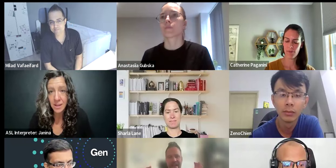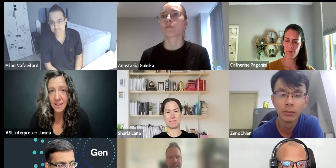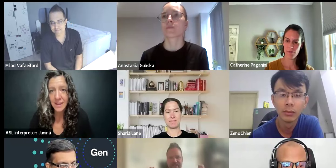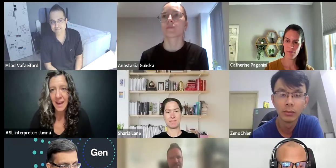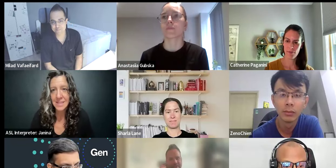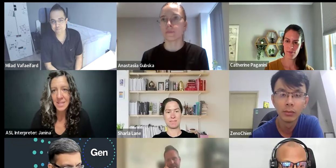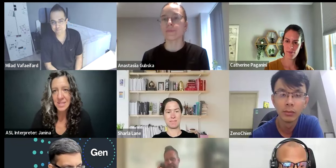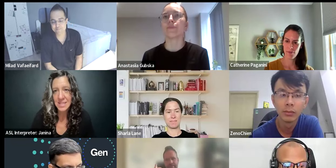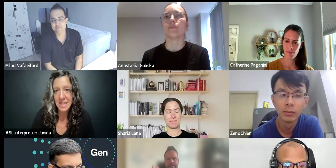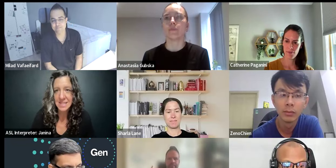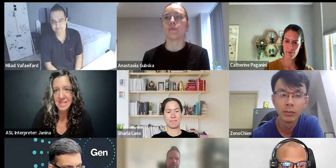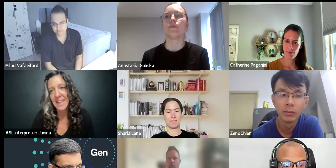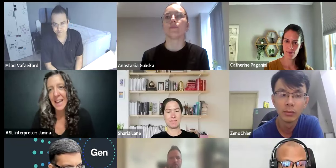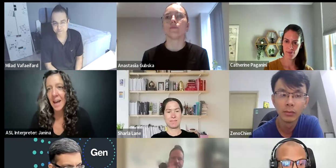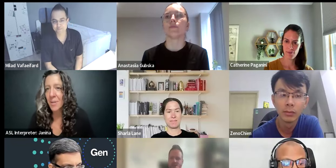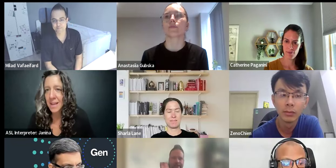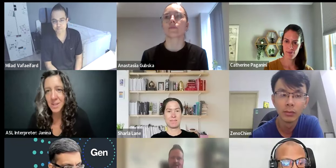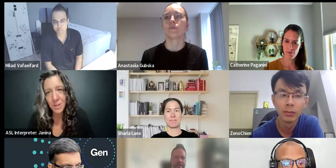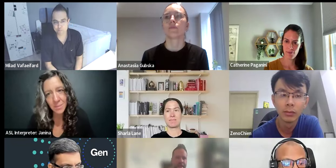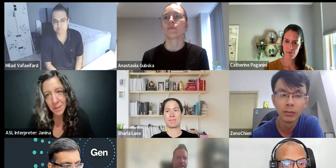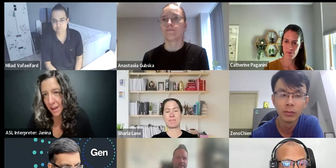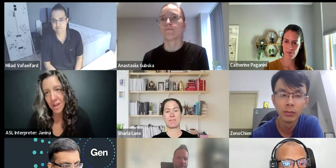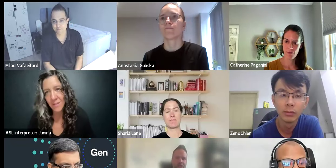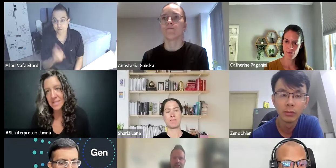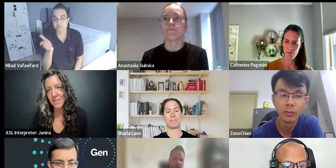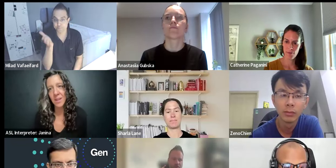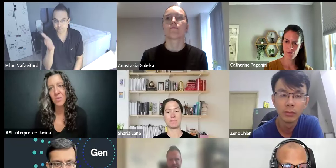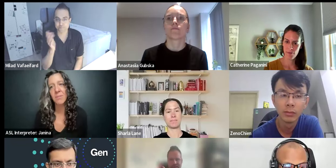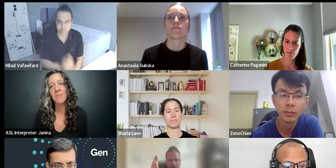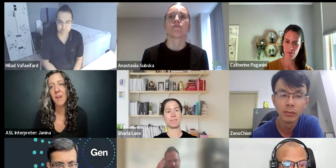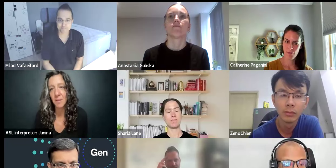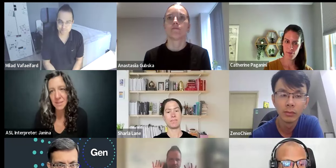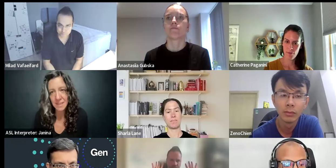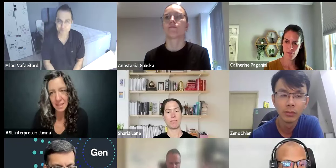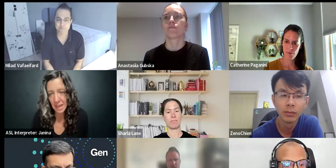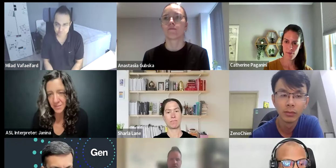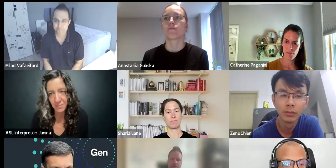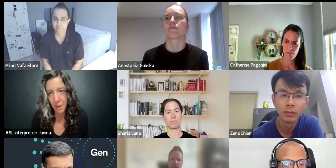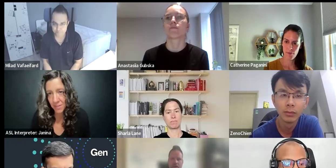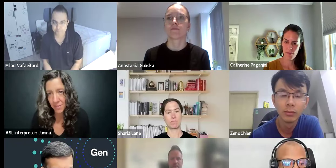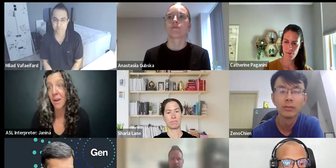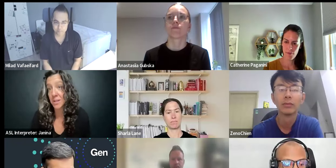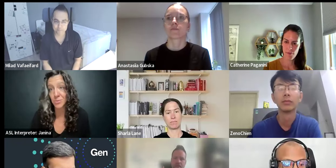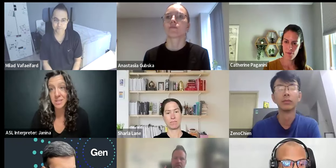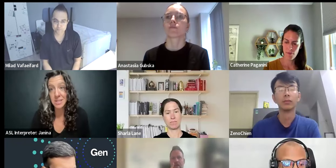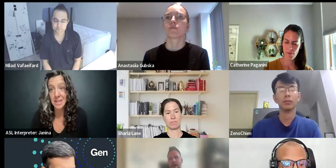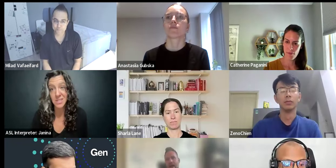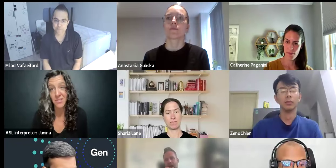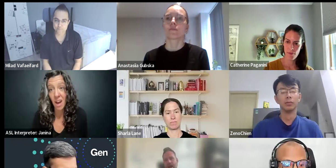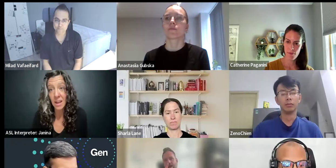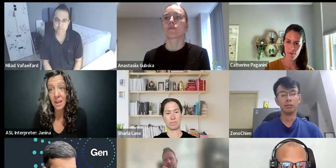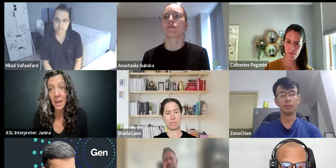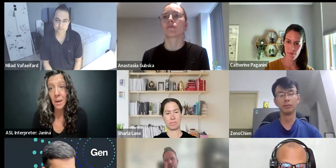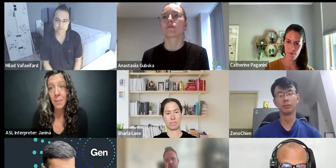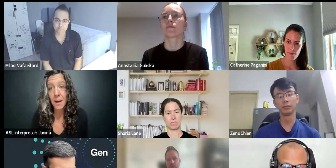really quick. Anastasia says, yes. There hasn't really been a lot of activity. We've been very busy the last month for various reasons.